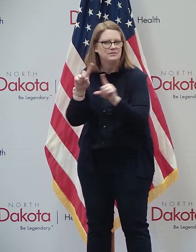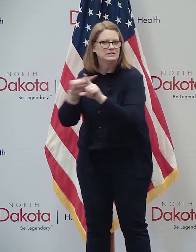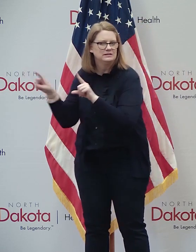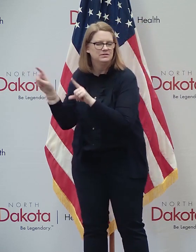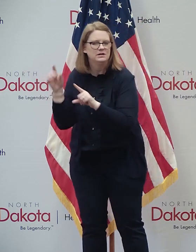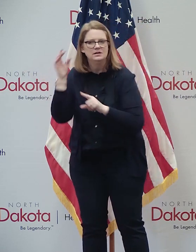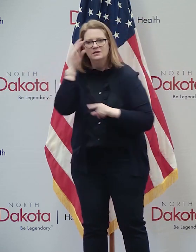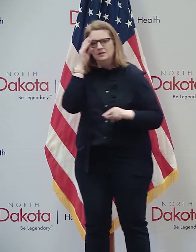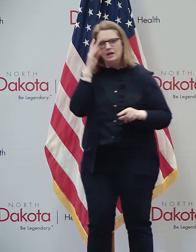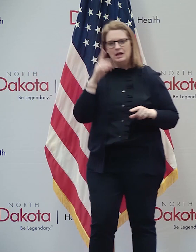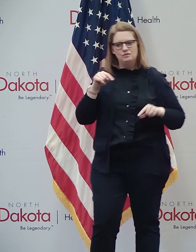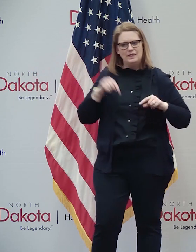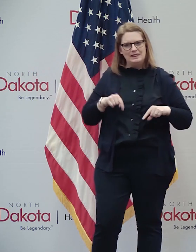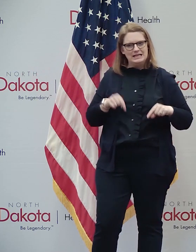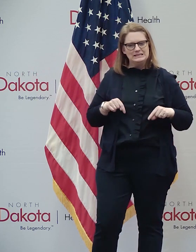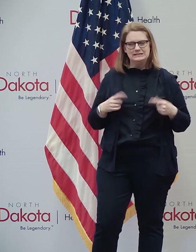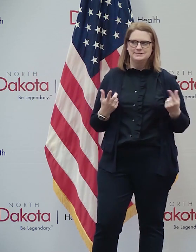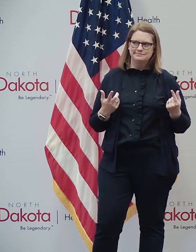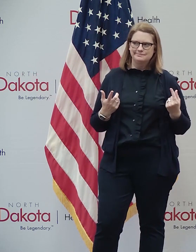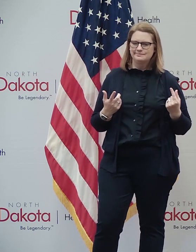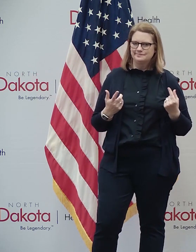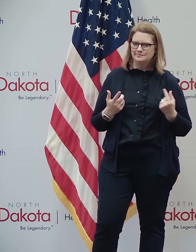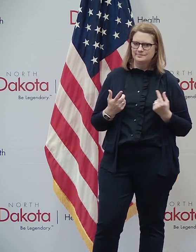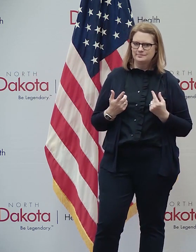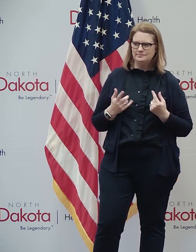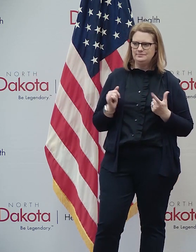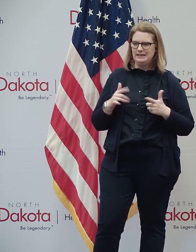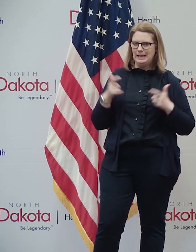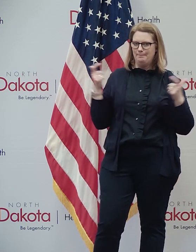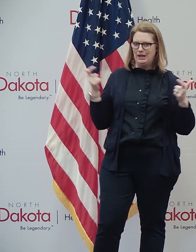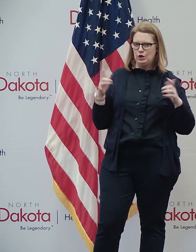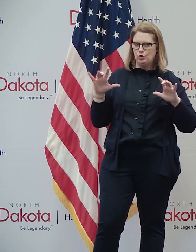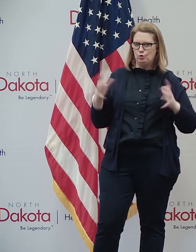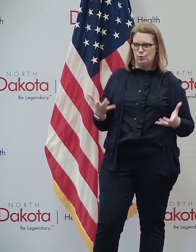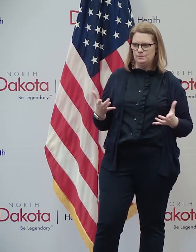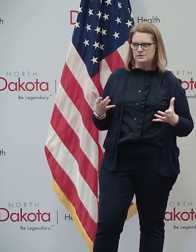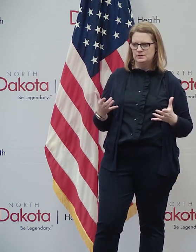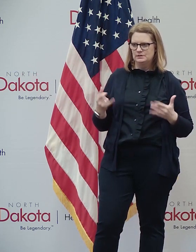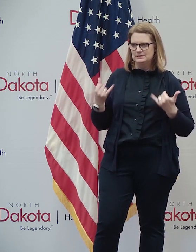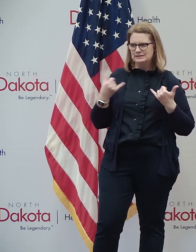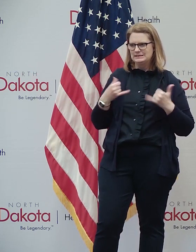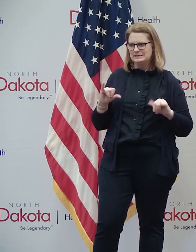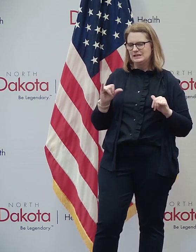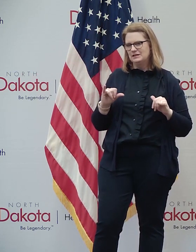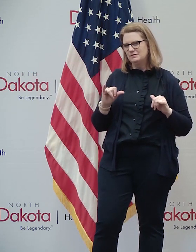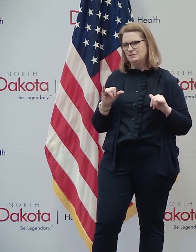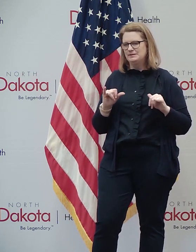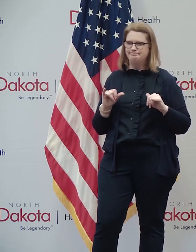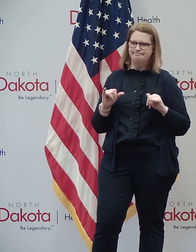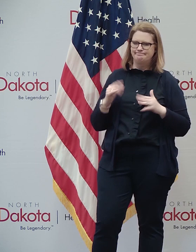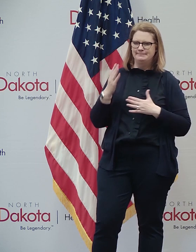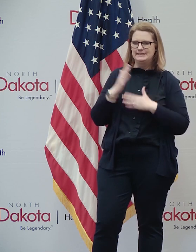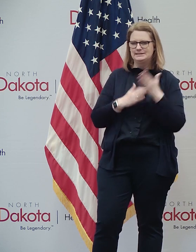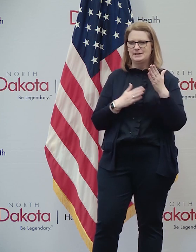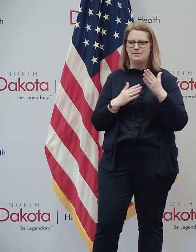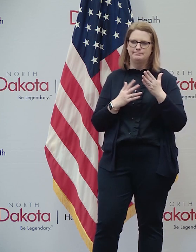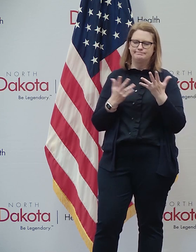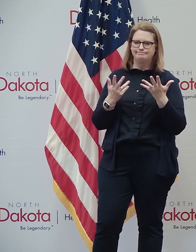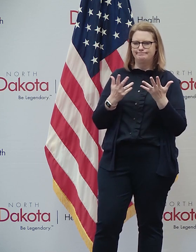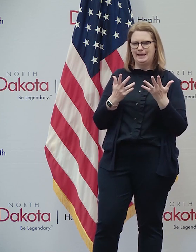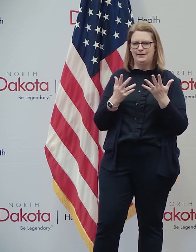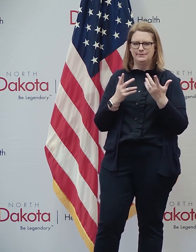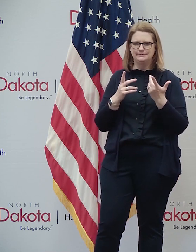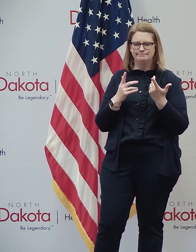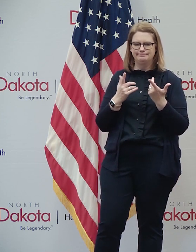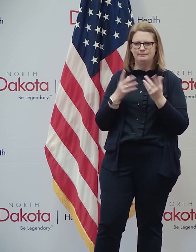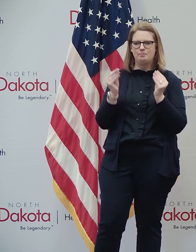as it was when we came out with the North Dakota Smart Restart, we had different guidance for different categories and